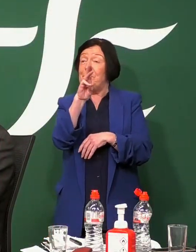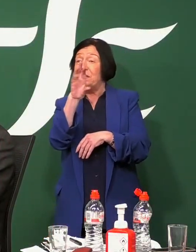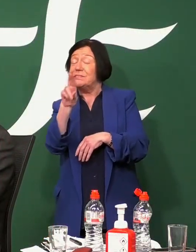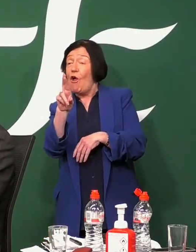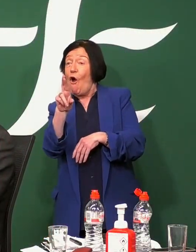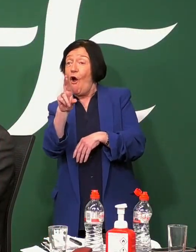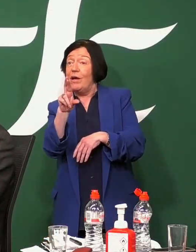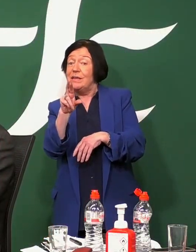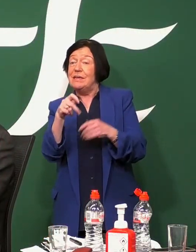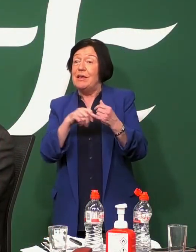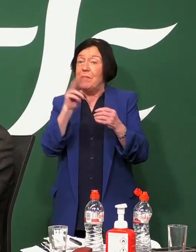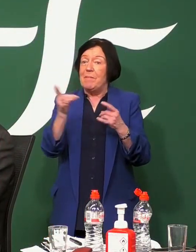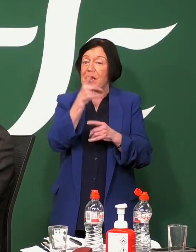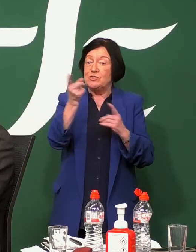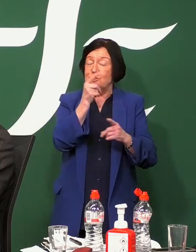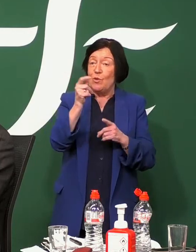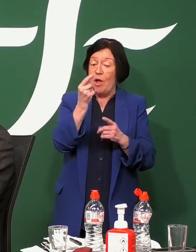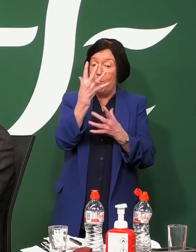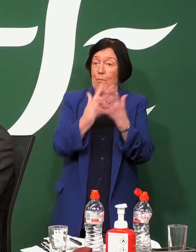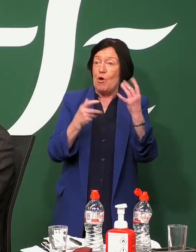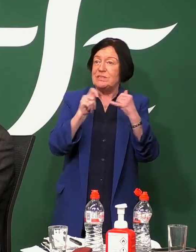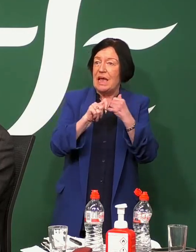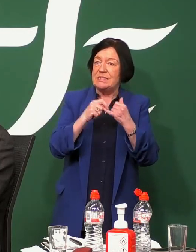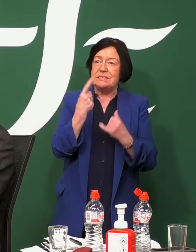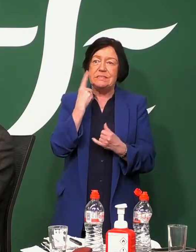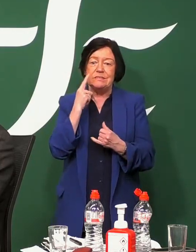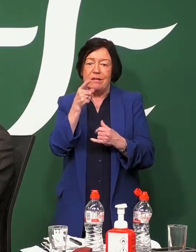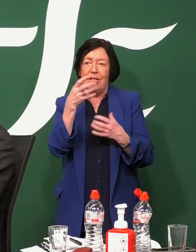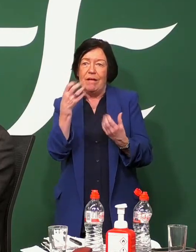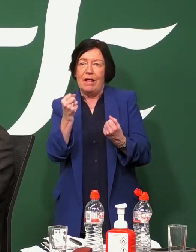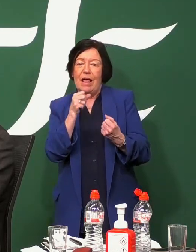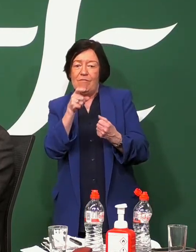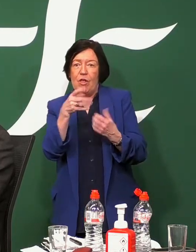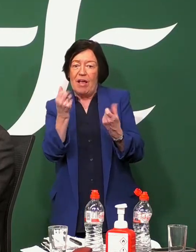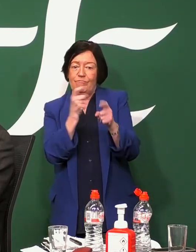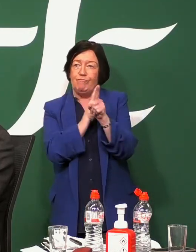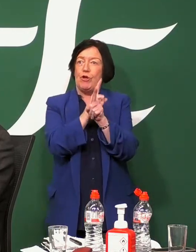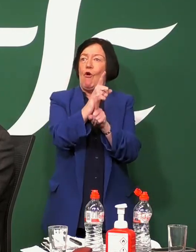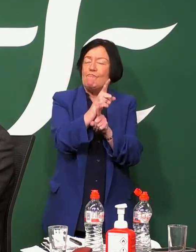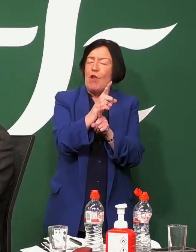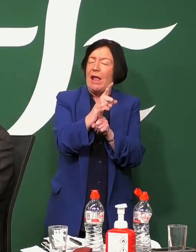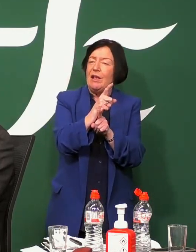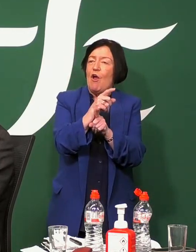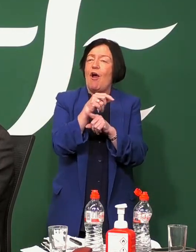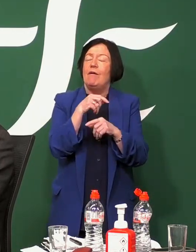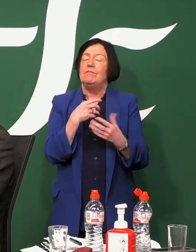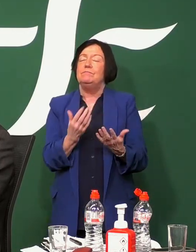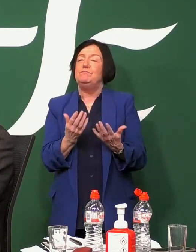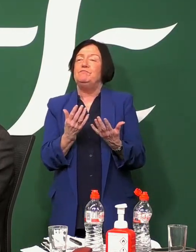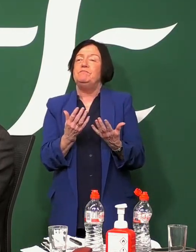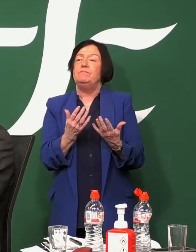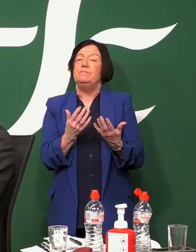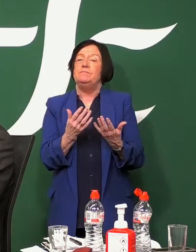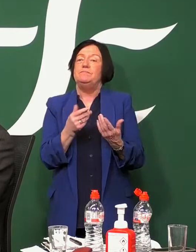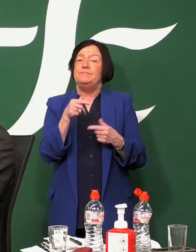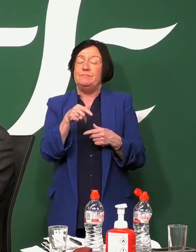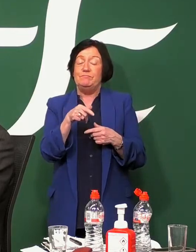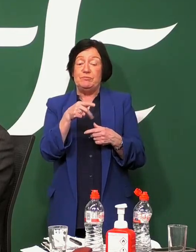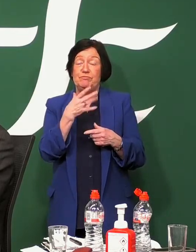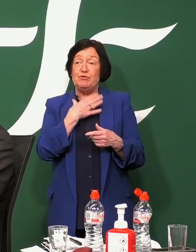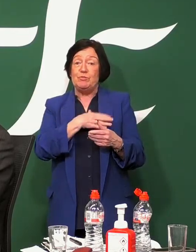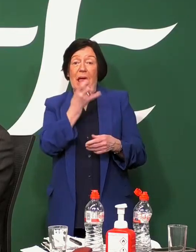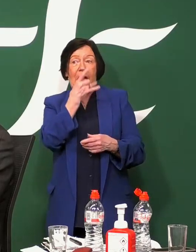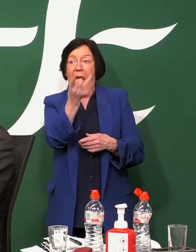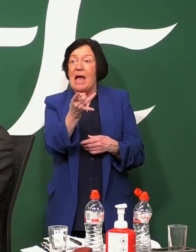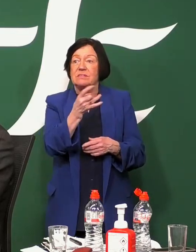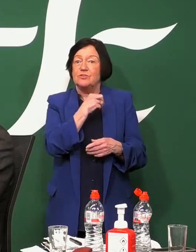maybe do an antibody blood test perhaps to get a cert, a recovery cert, or should they be should they be